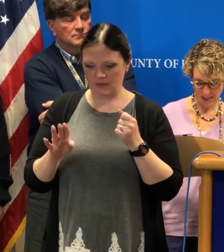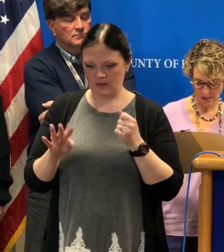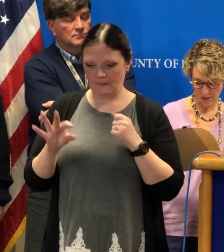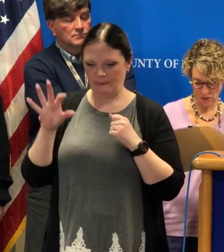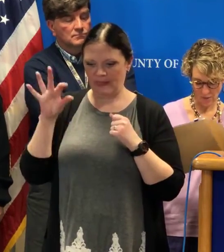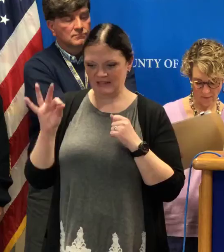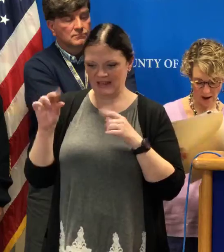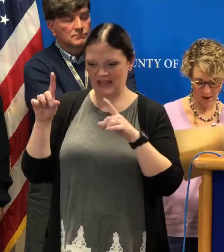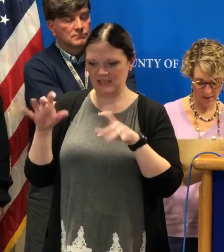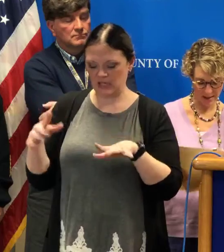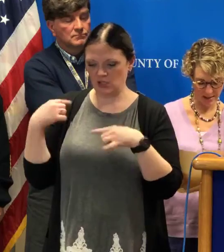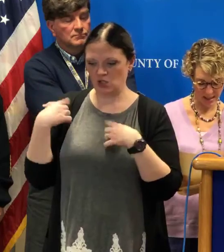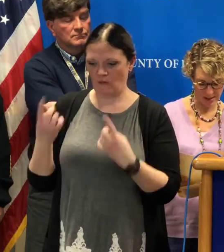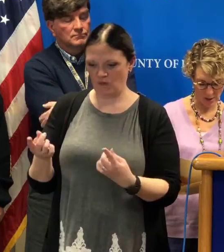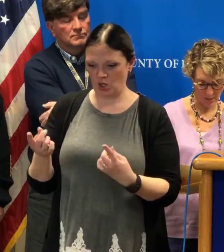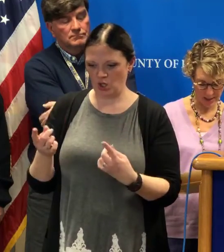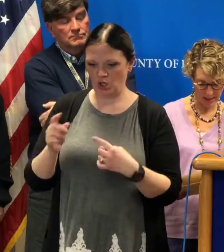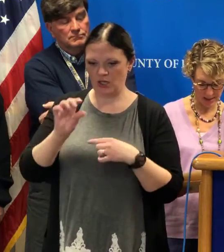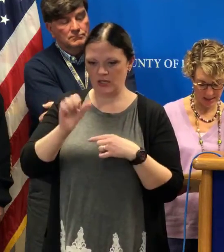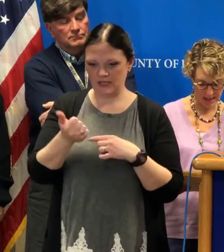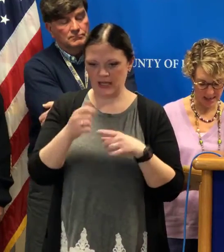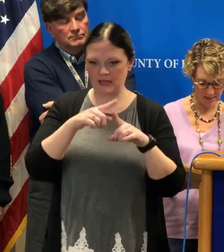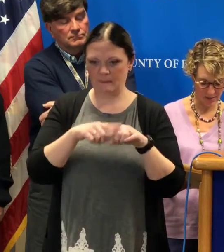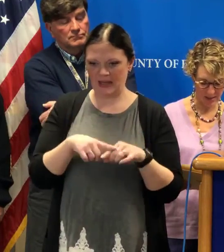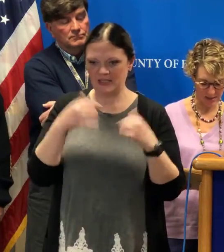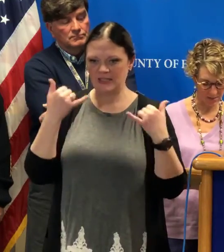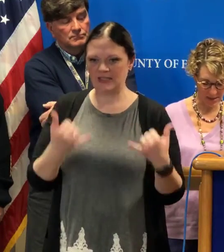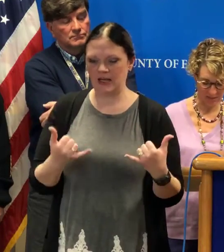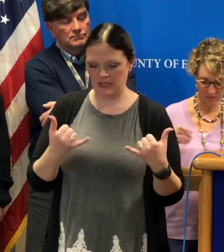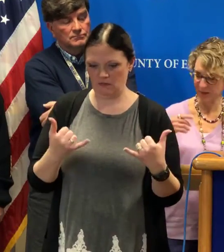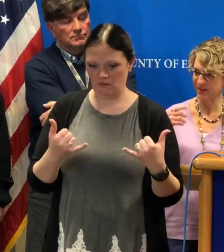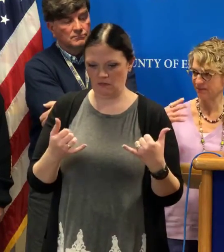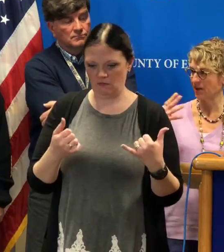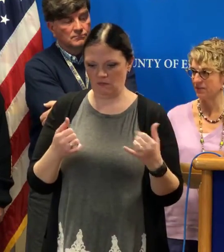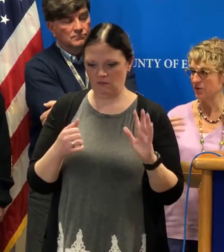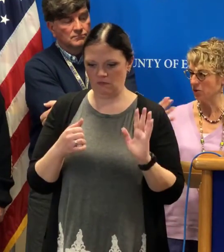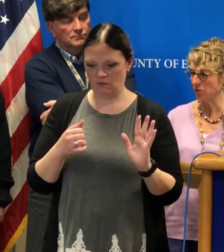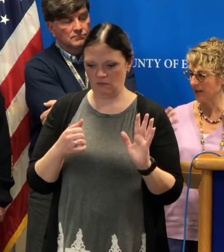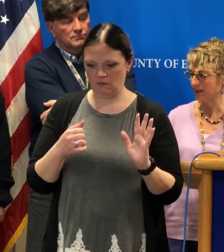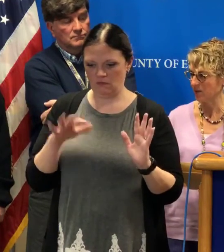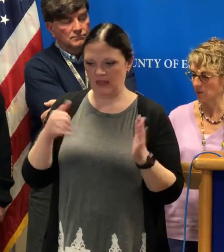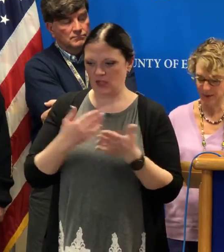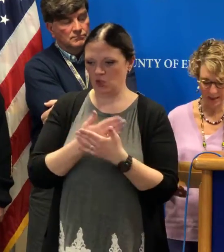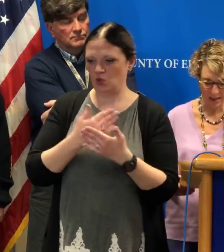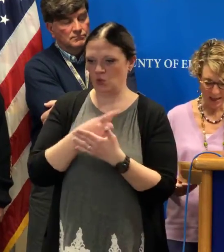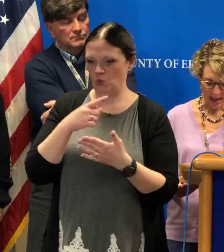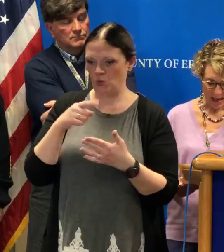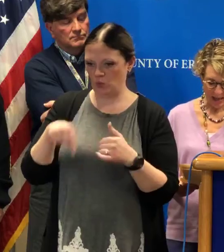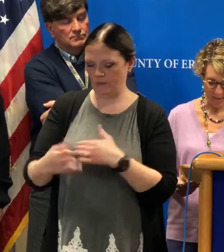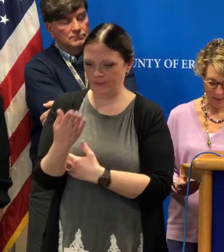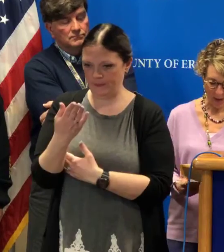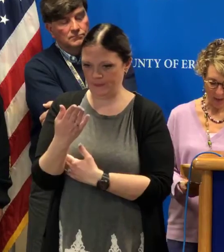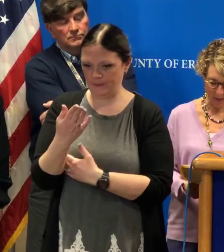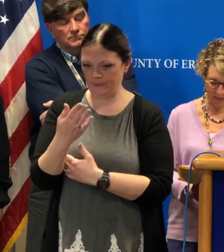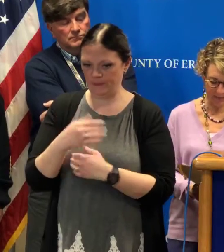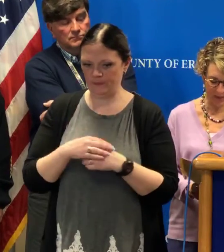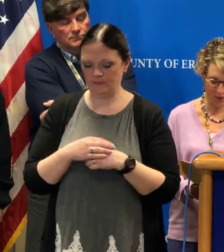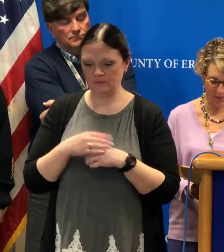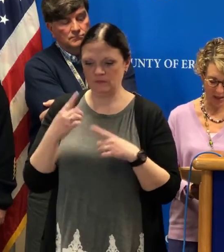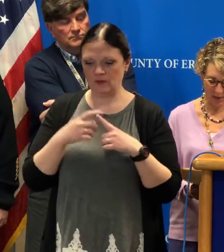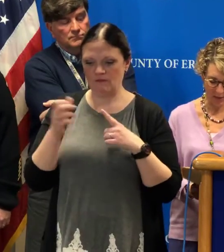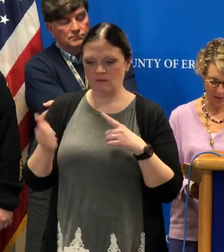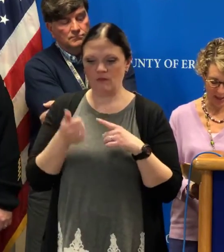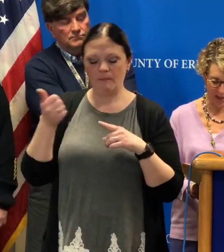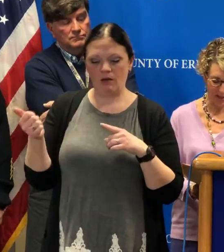9 tested so far, and 10 are pending today, and so that was kind of new late this morning. And then from